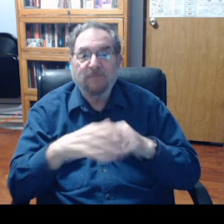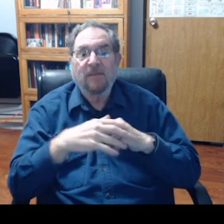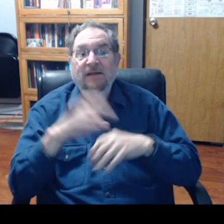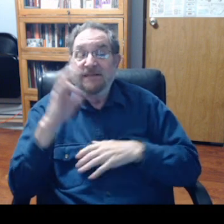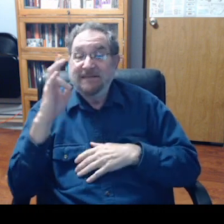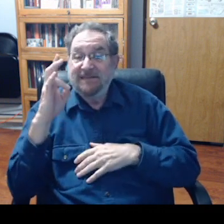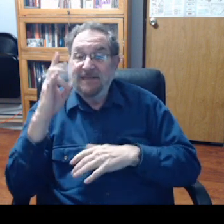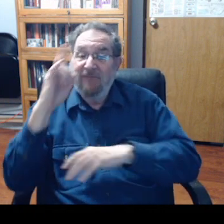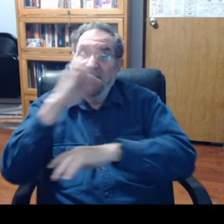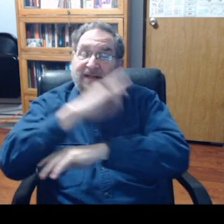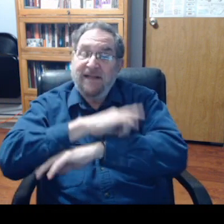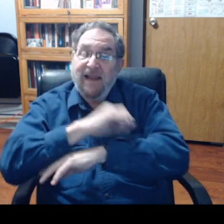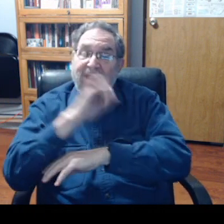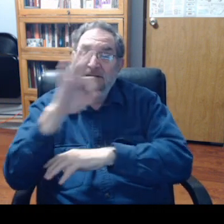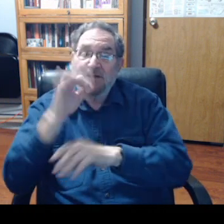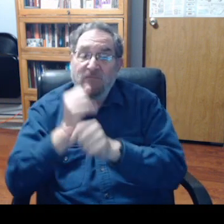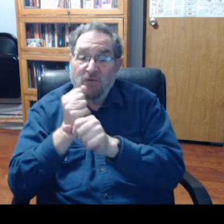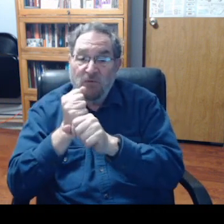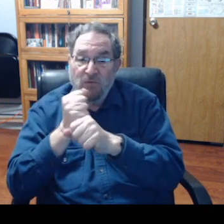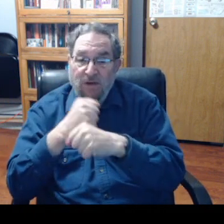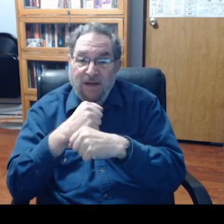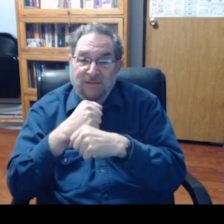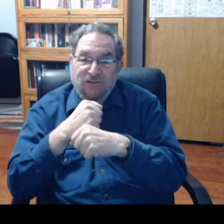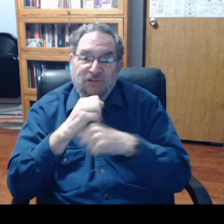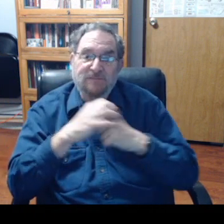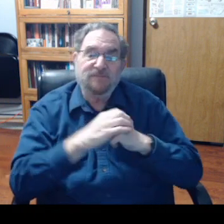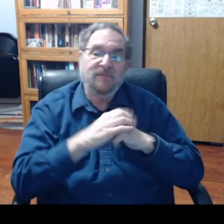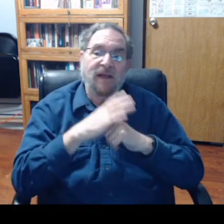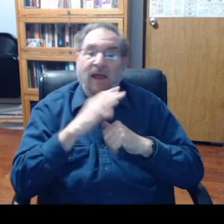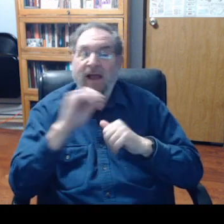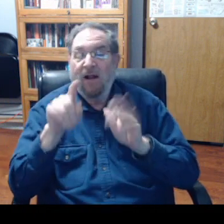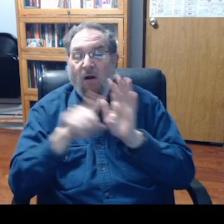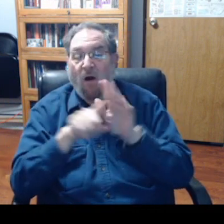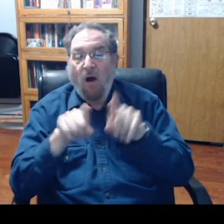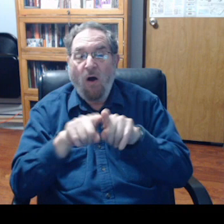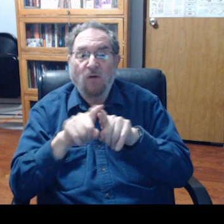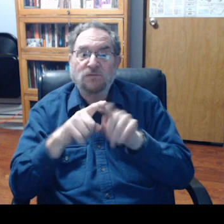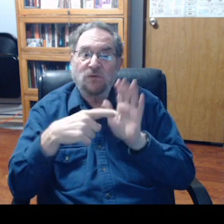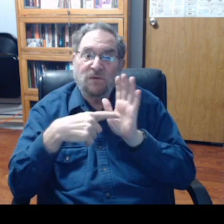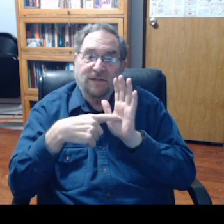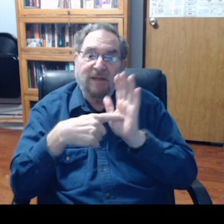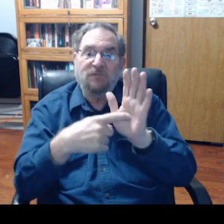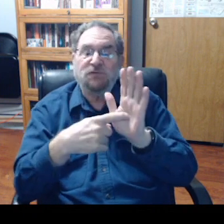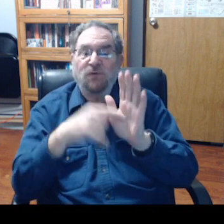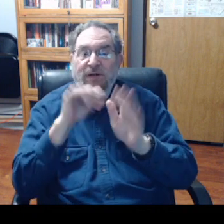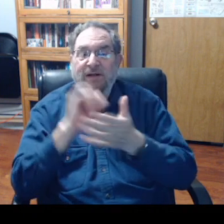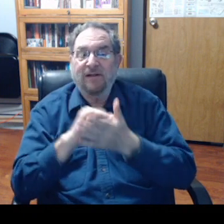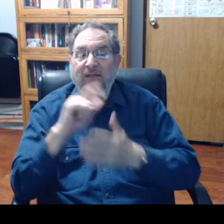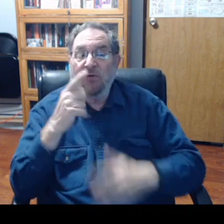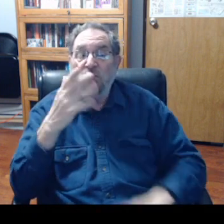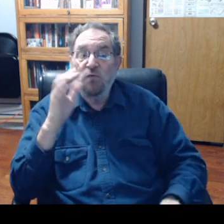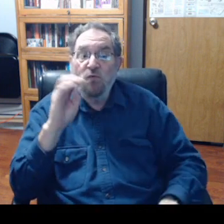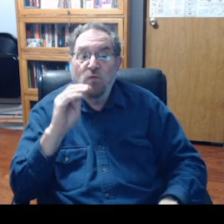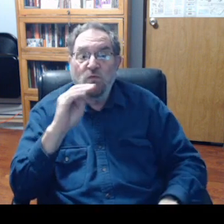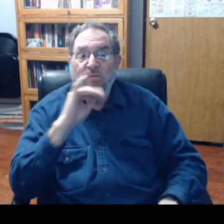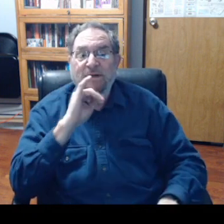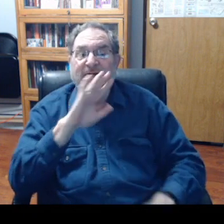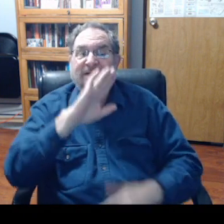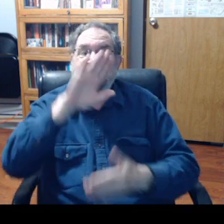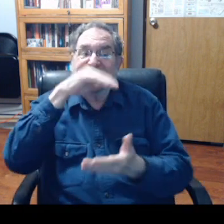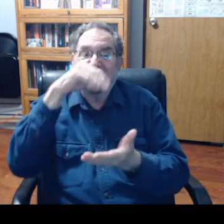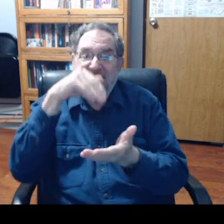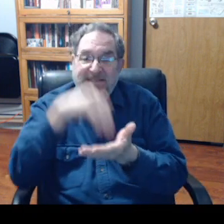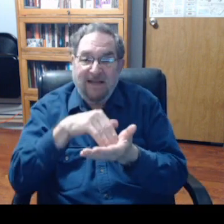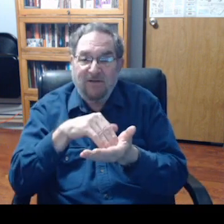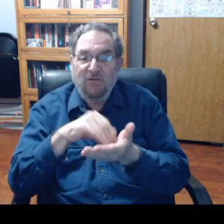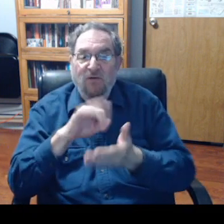7 wedding blessings, 7 days of creation, and also demonstrating that the groom is